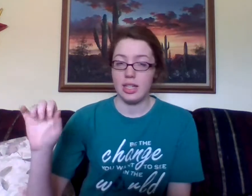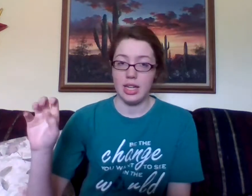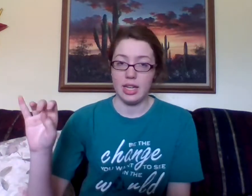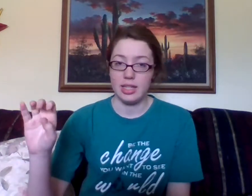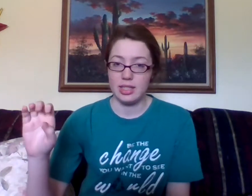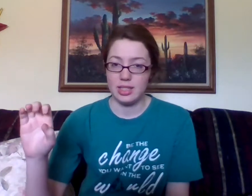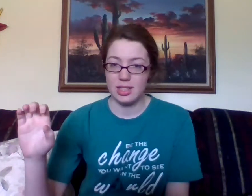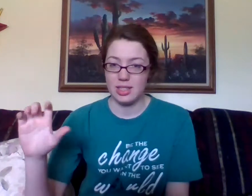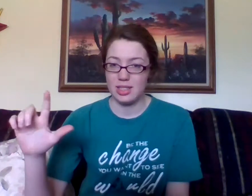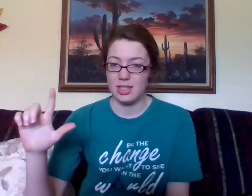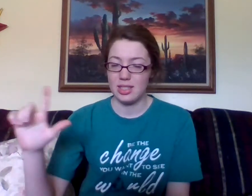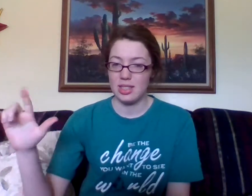statistically,